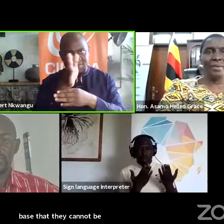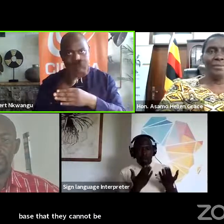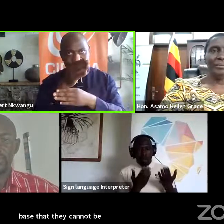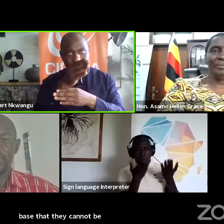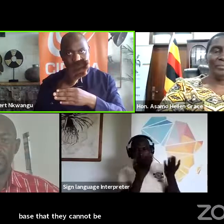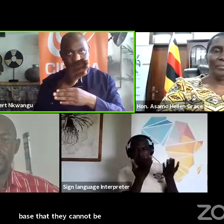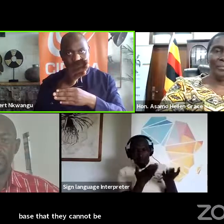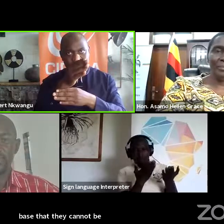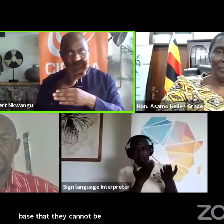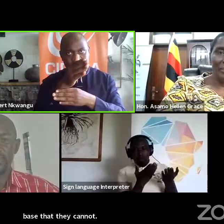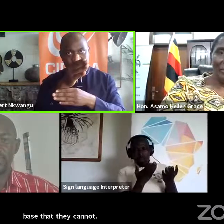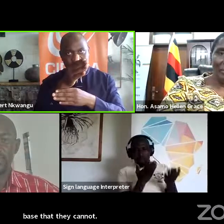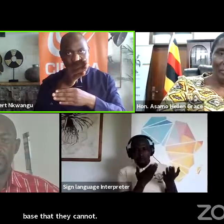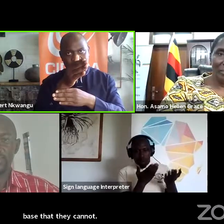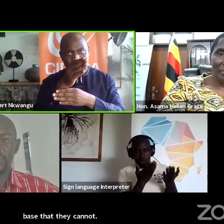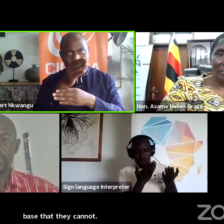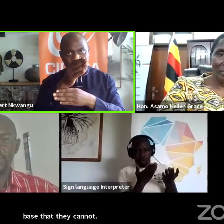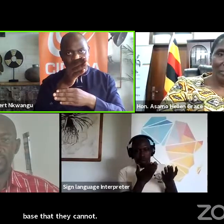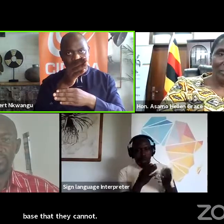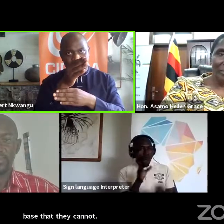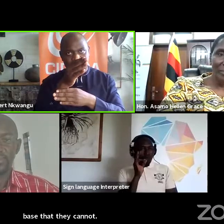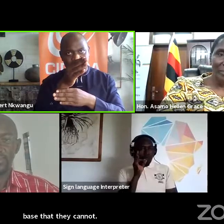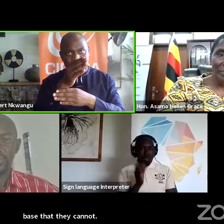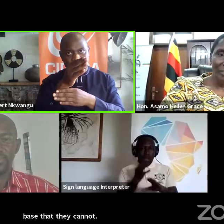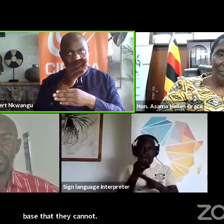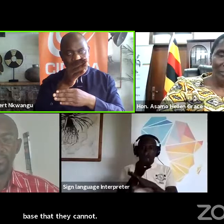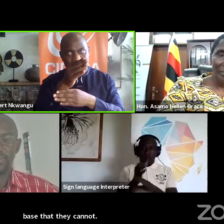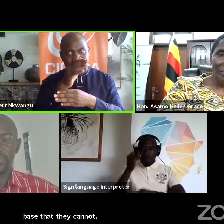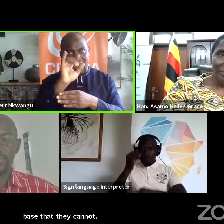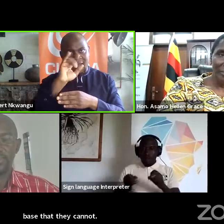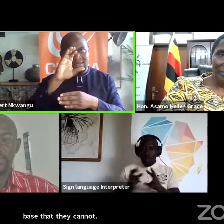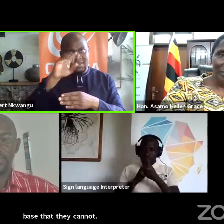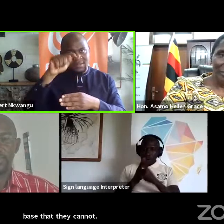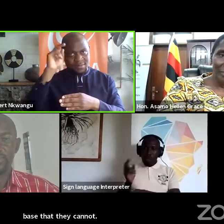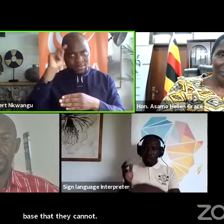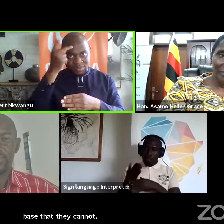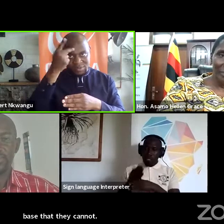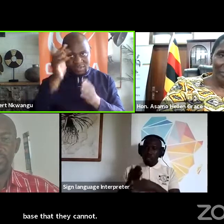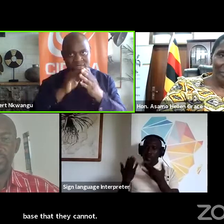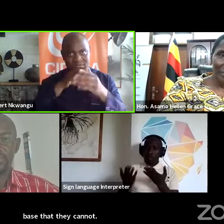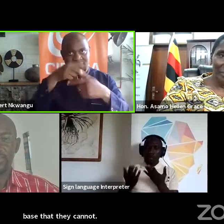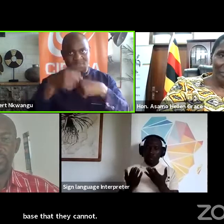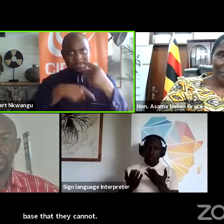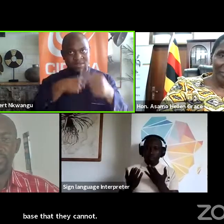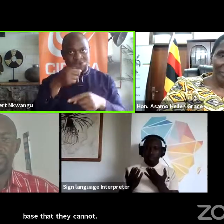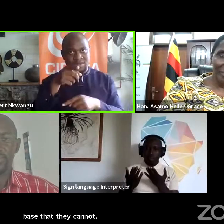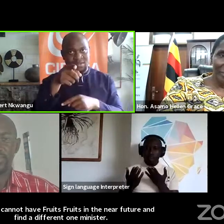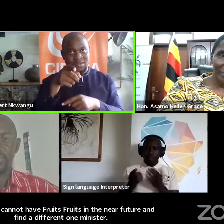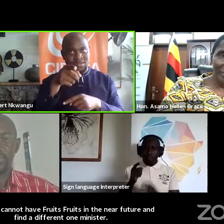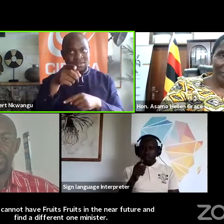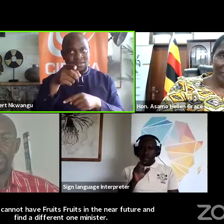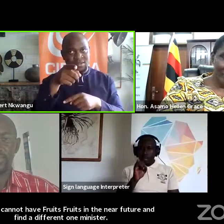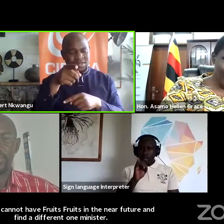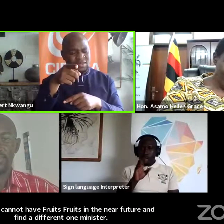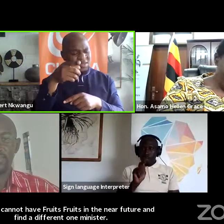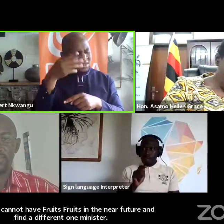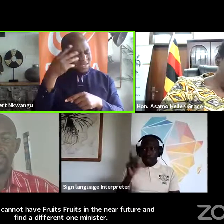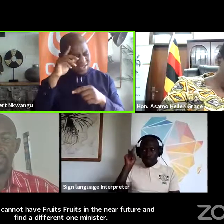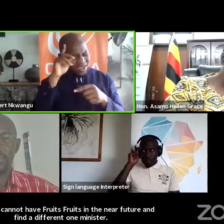have fruits in the near future. And finally, Honorable Minister, the Ict